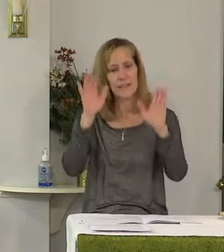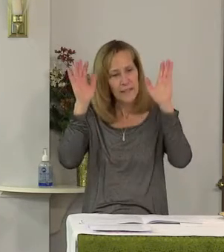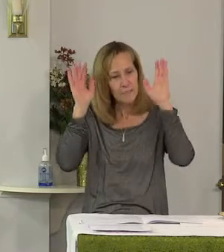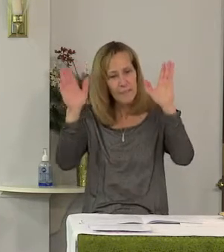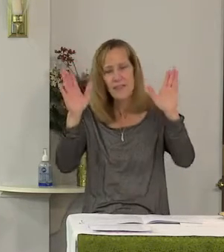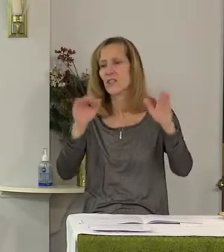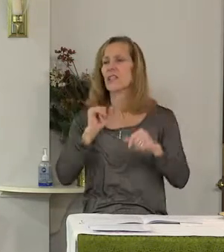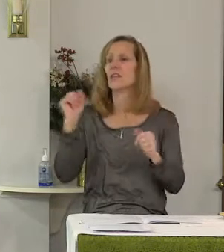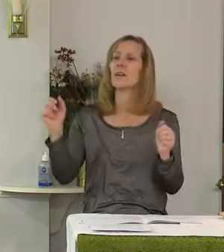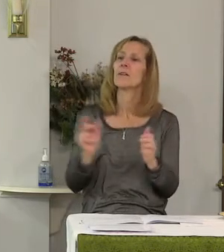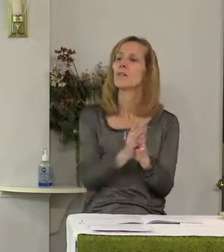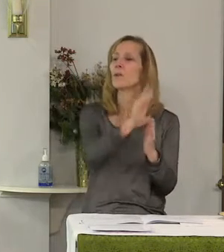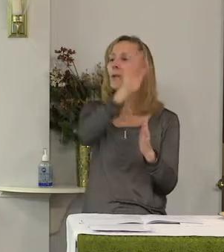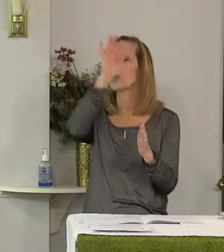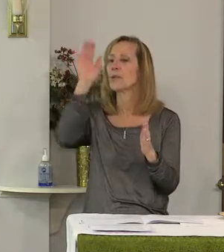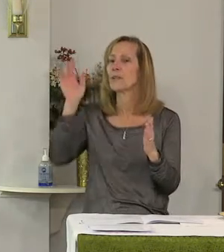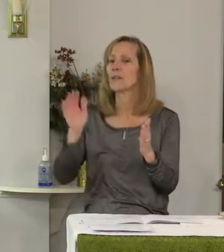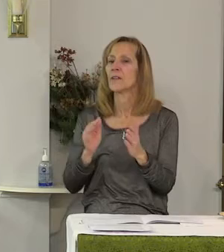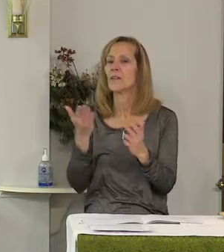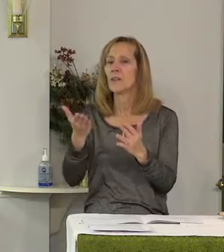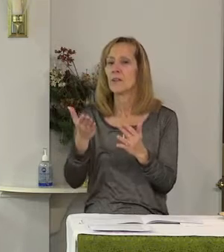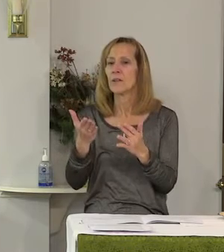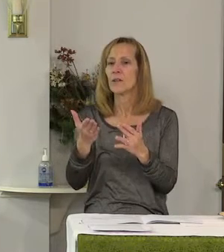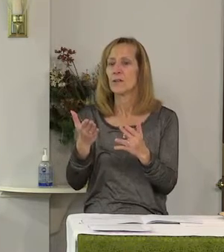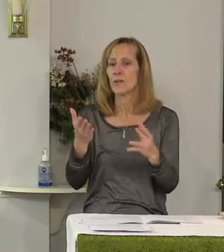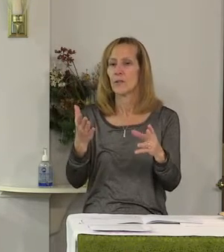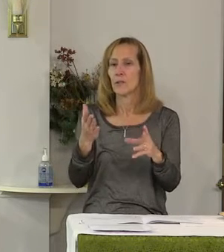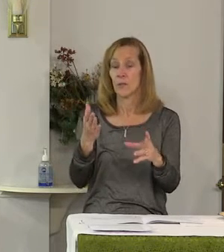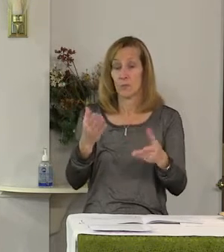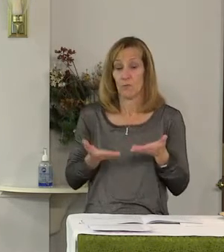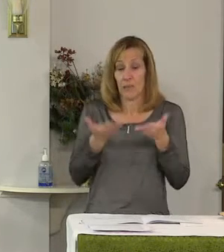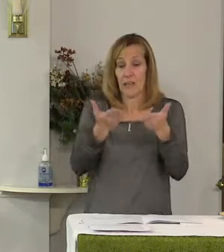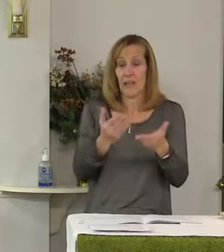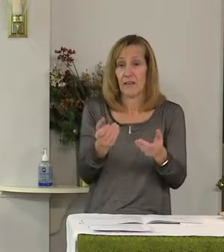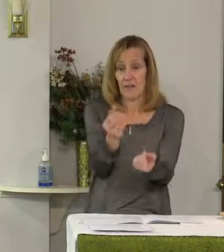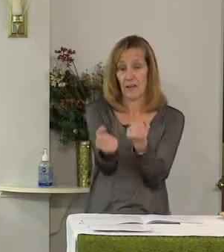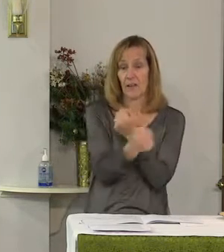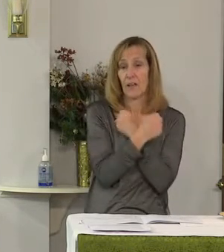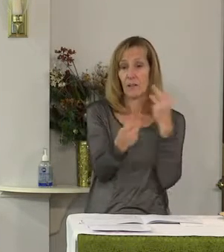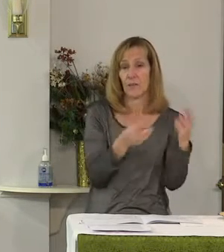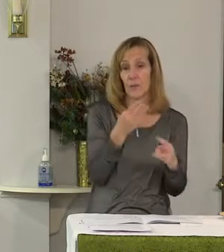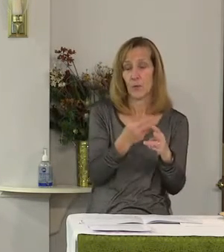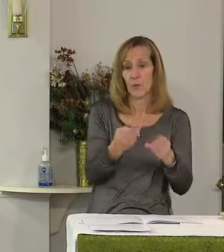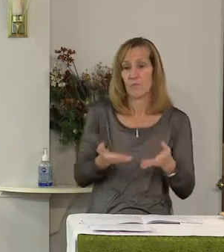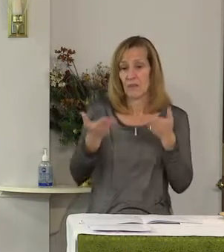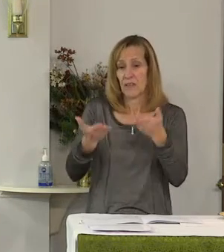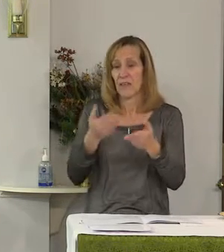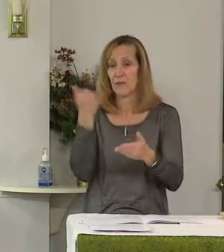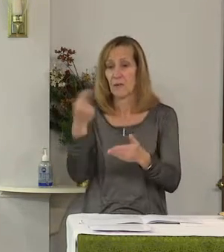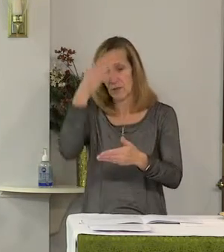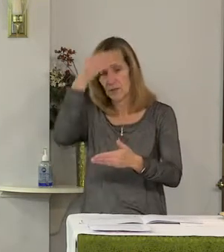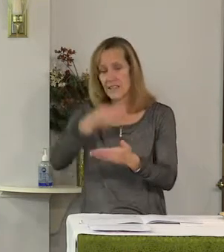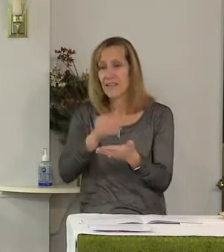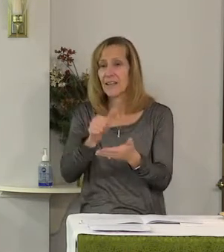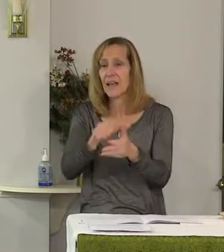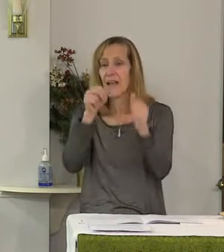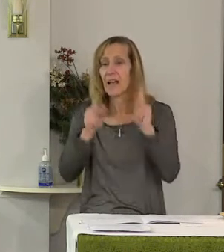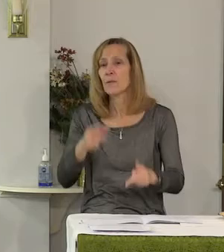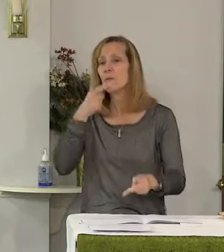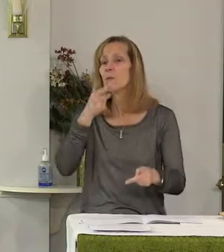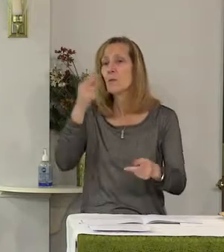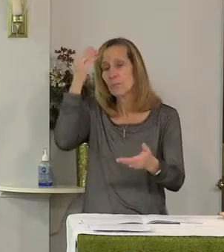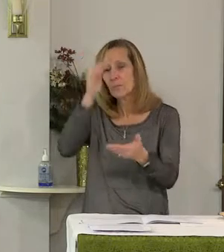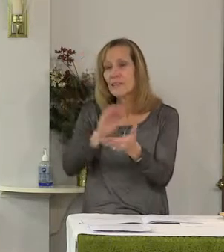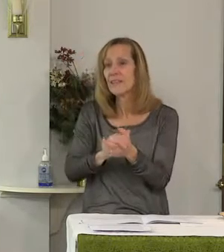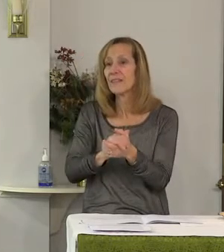majesty of your glory. You so loved the world that you gave your only Son, so that everyone who believes in